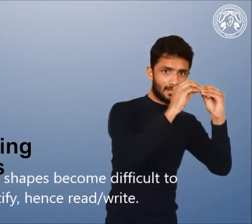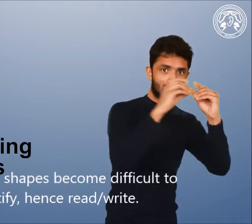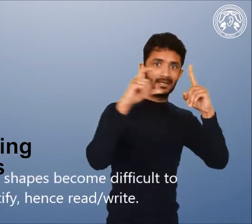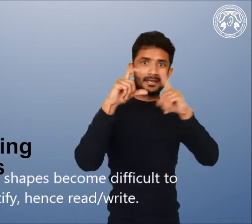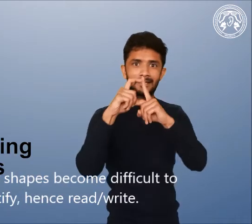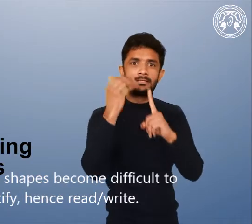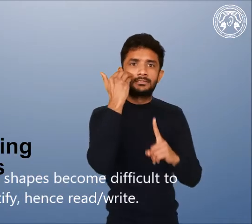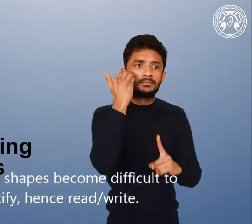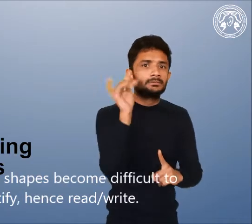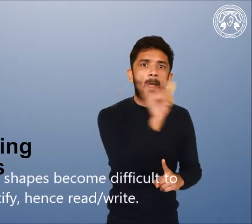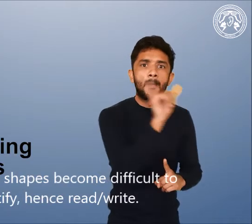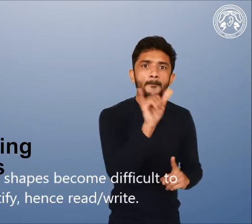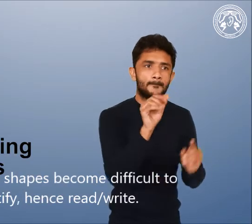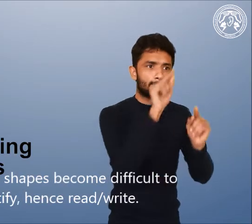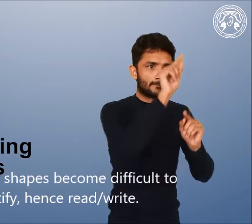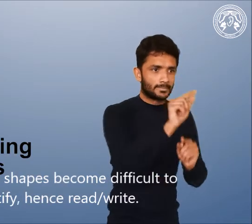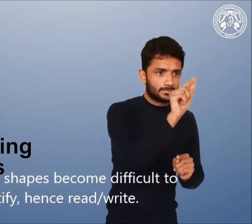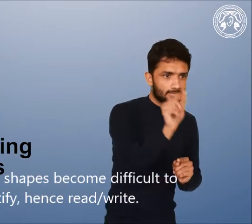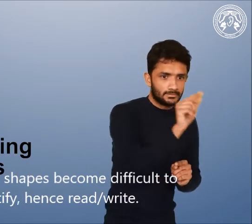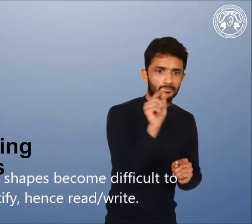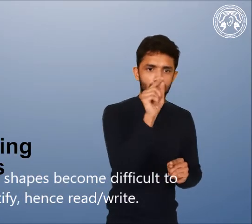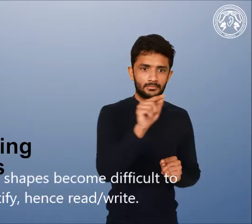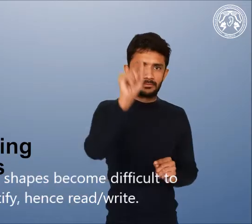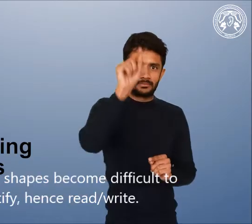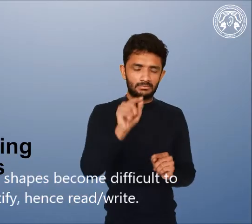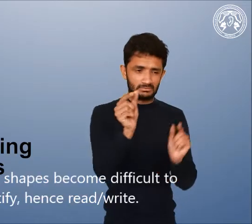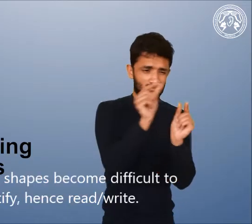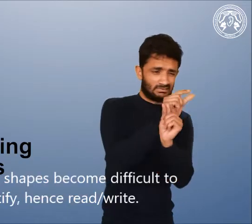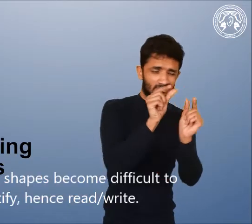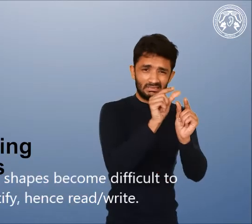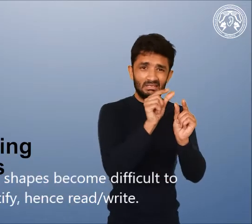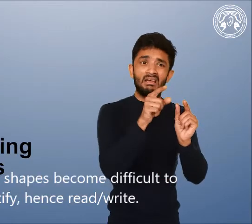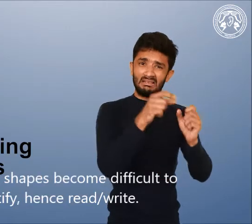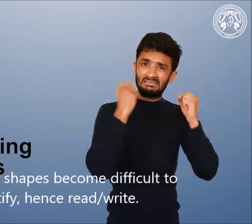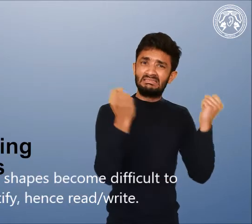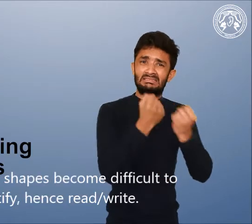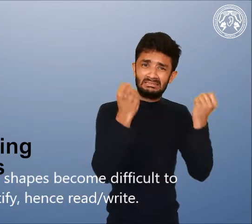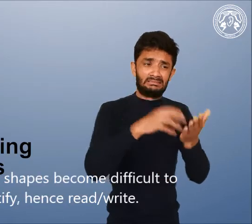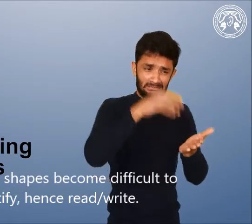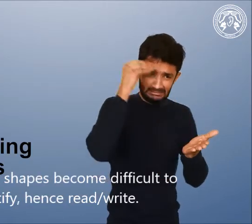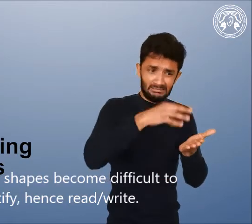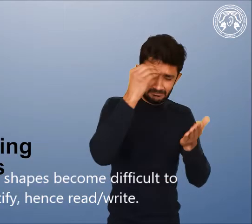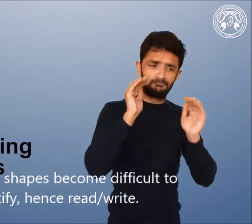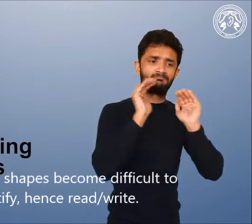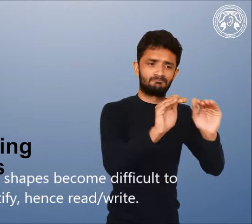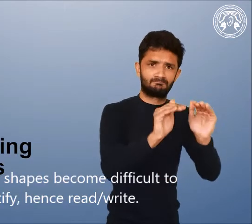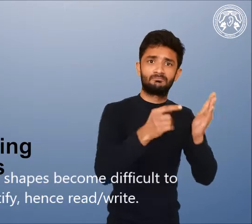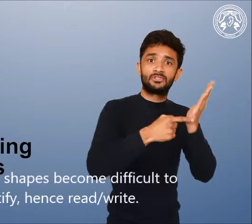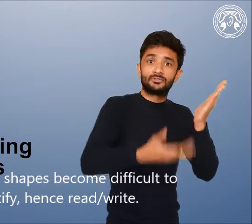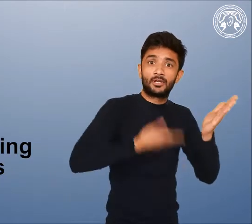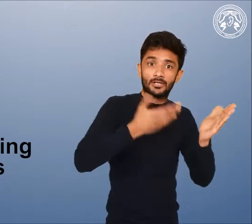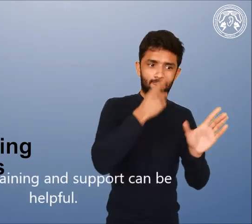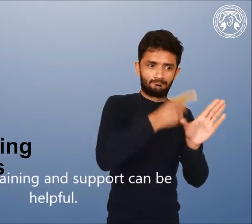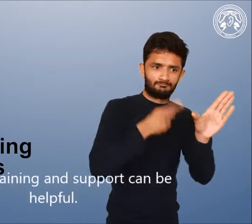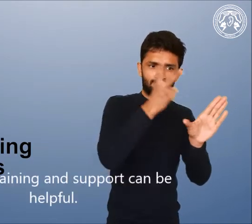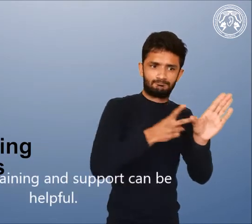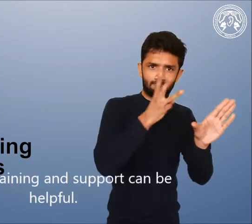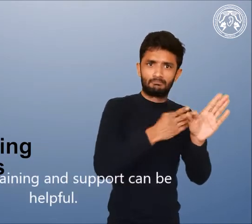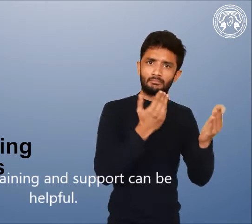The similar shapes become difficult to identify, hence read, write.